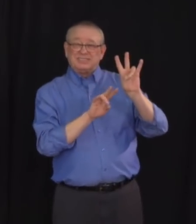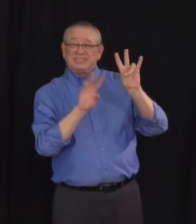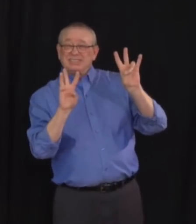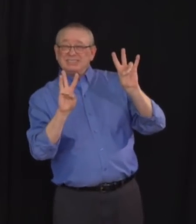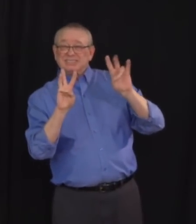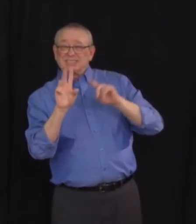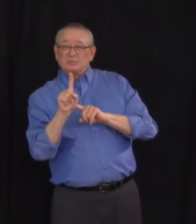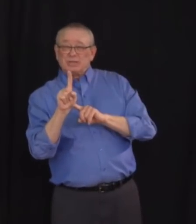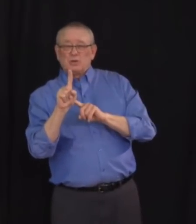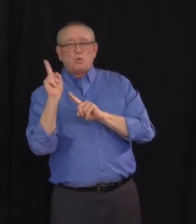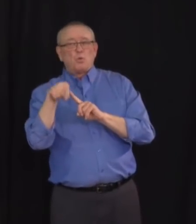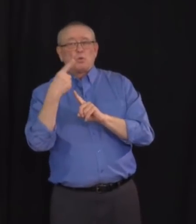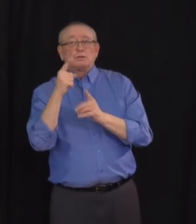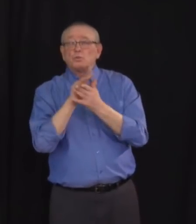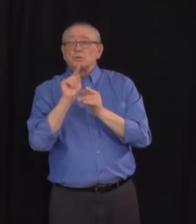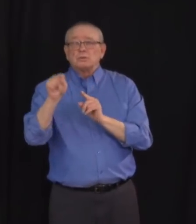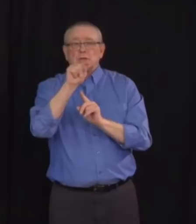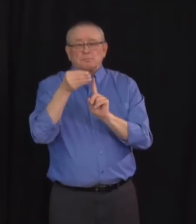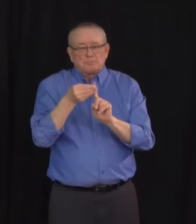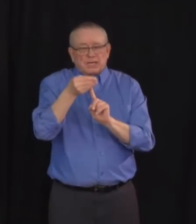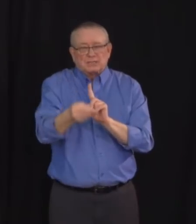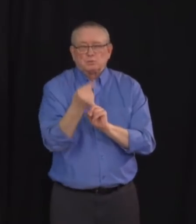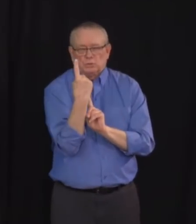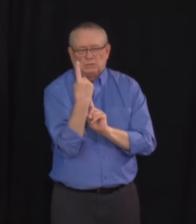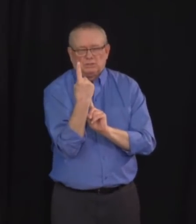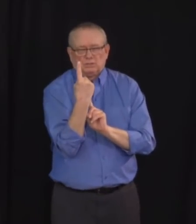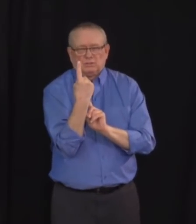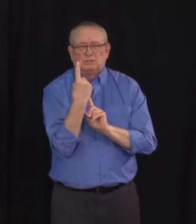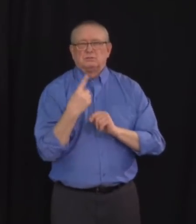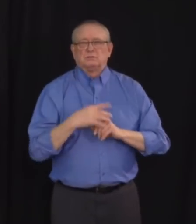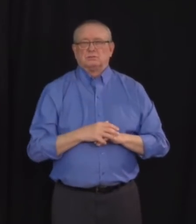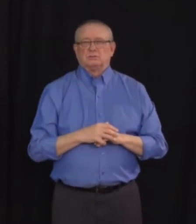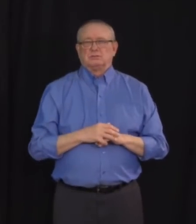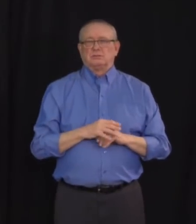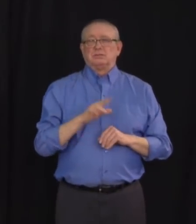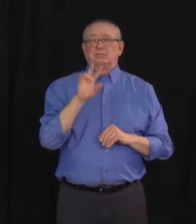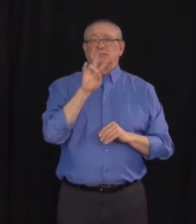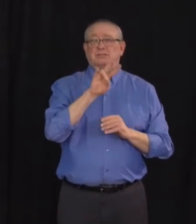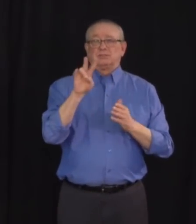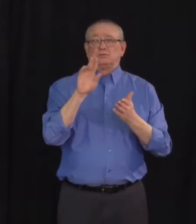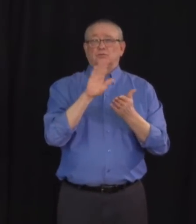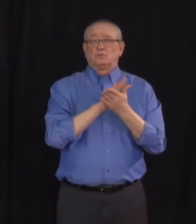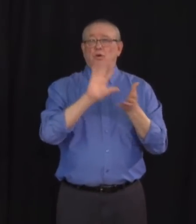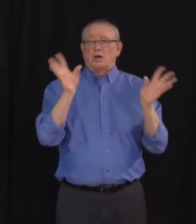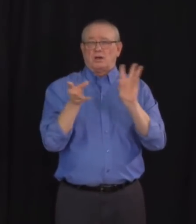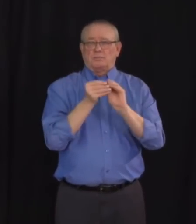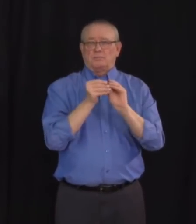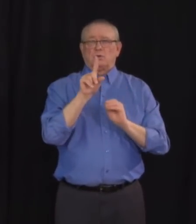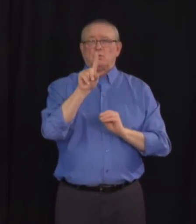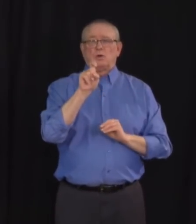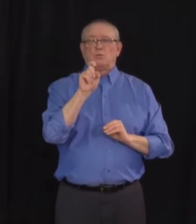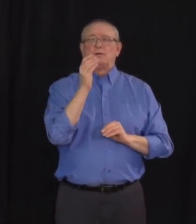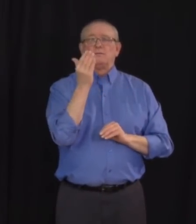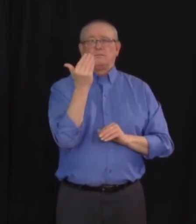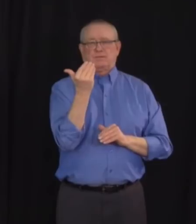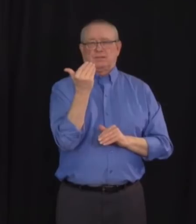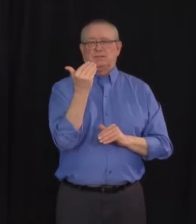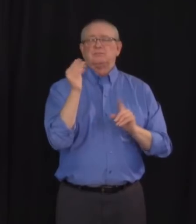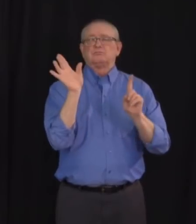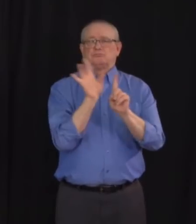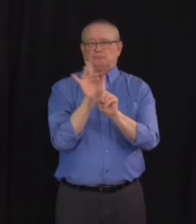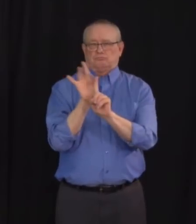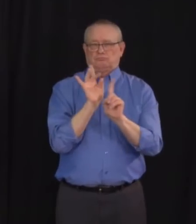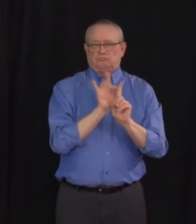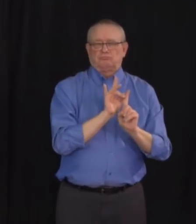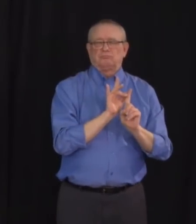eye on the number of cases identified in school-aged children and youth. The week before in-school classes returned, we saw